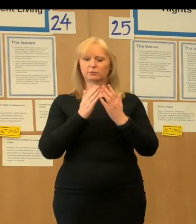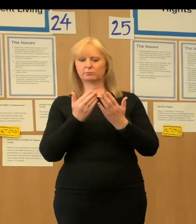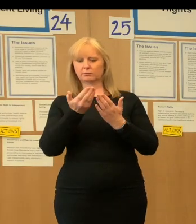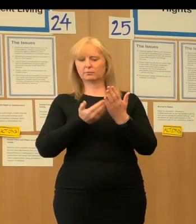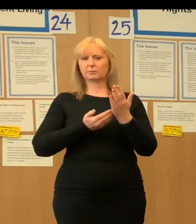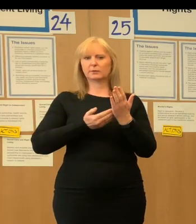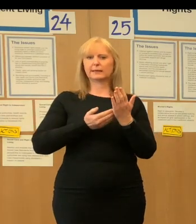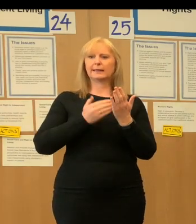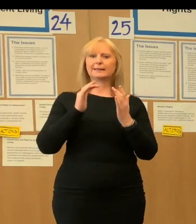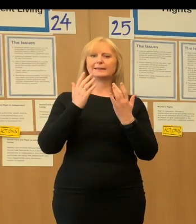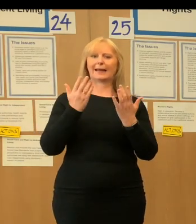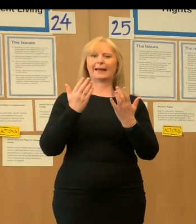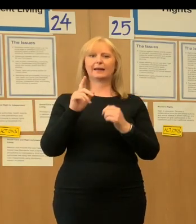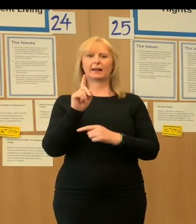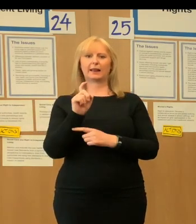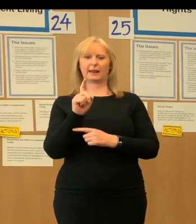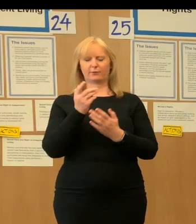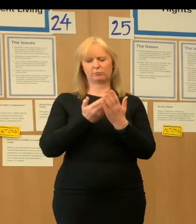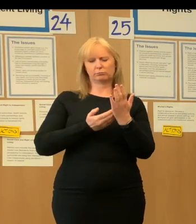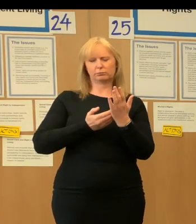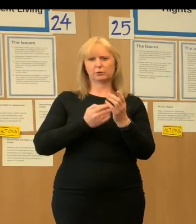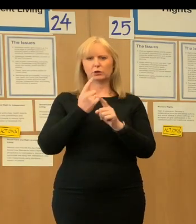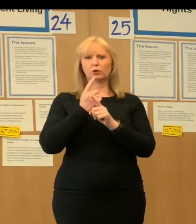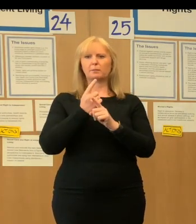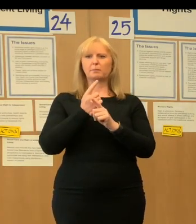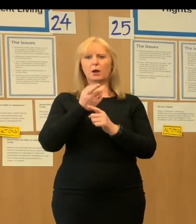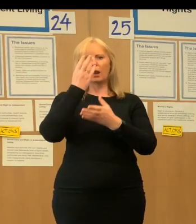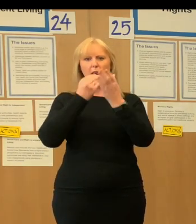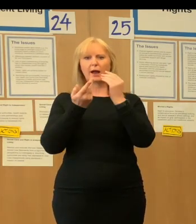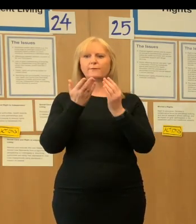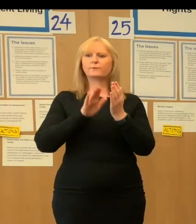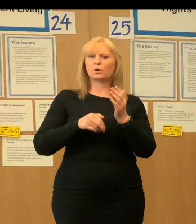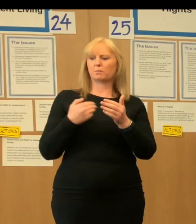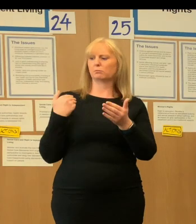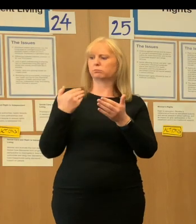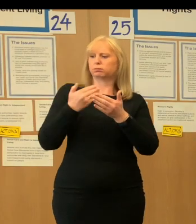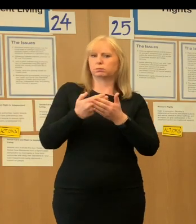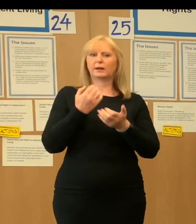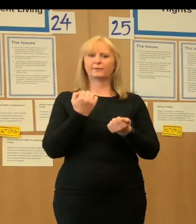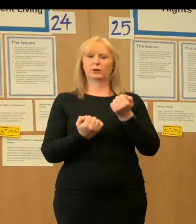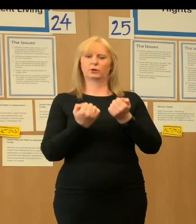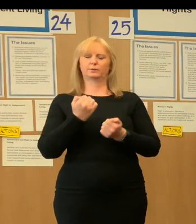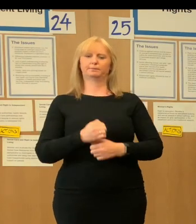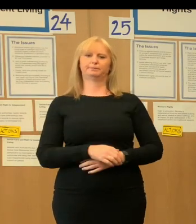10 and 11 of your booklet about the kind of key lessons that came out of that evaluation.